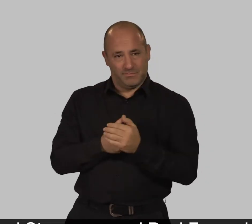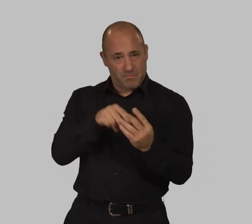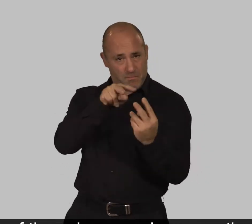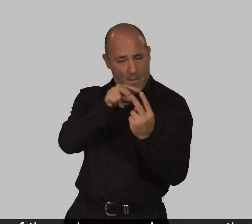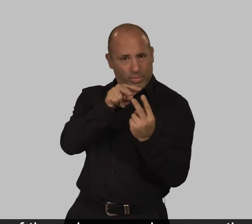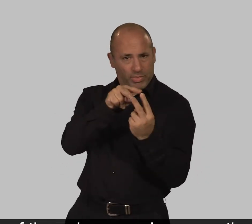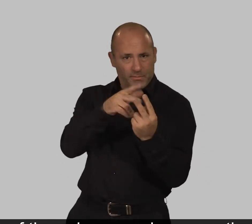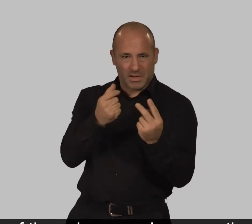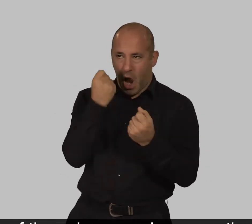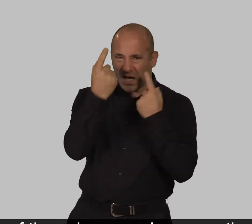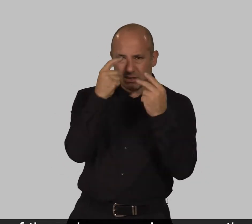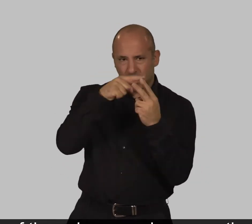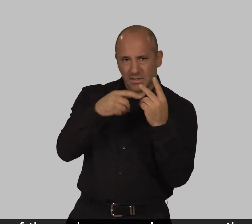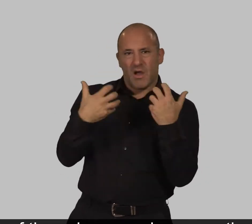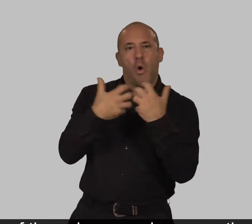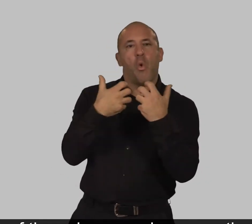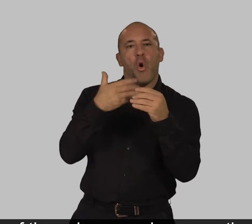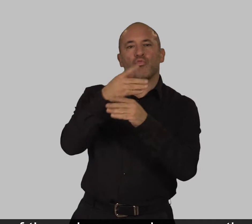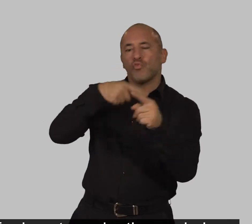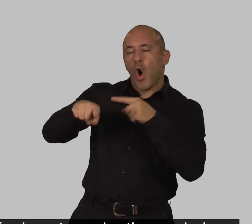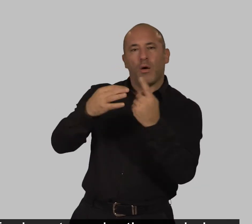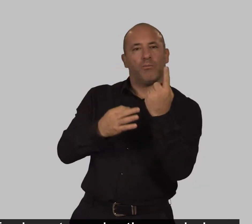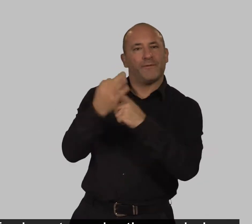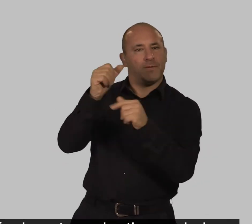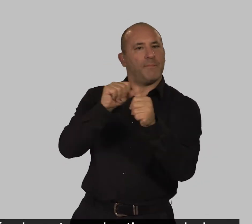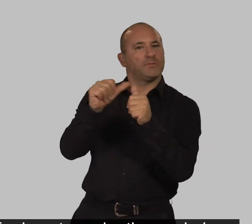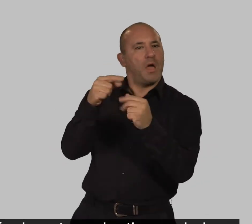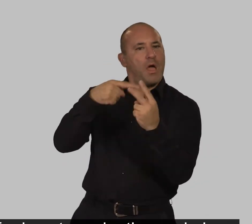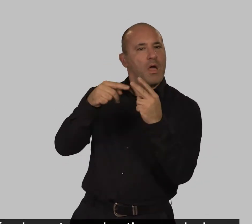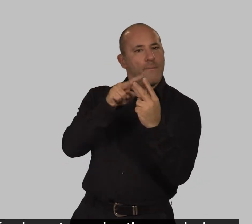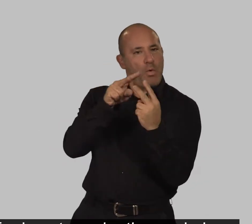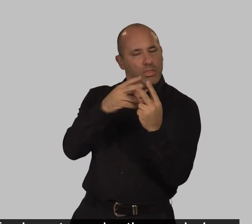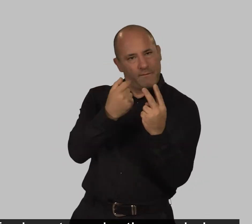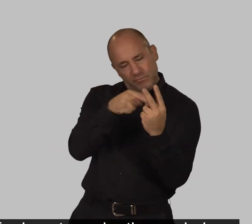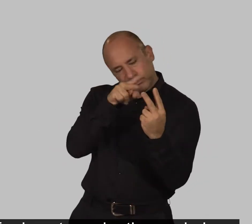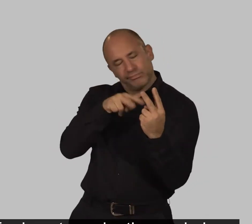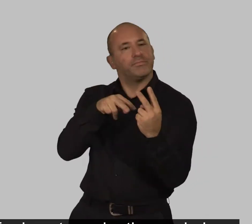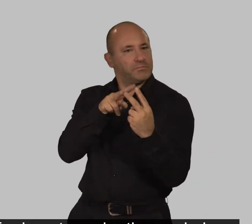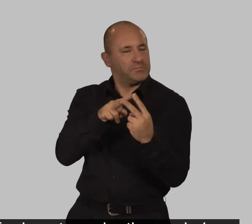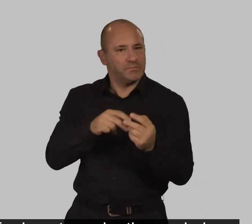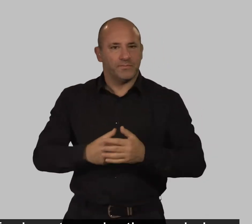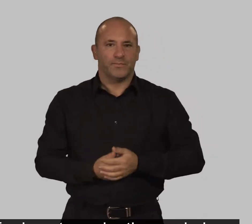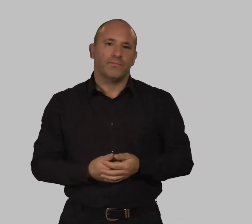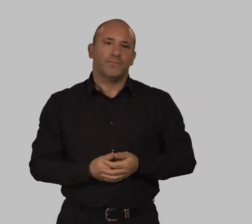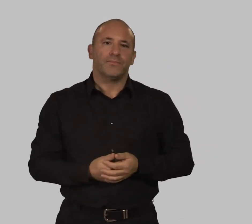Both of these have made suggestions for how to make the workplace better for people.